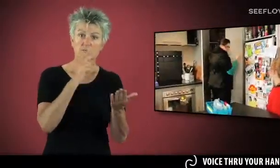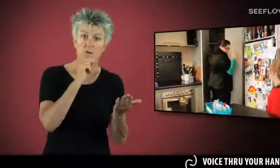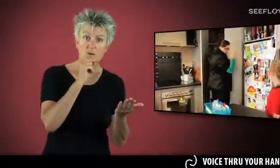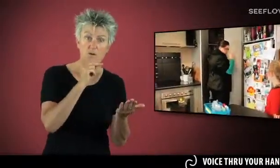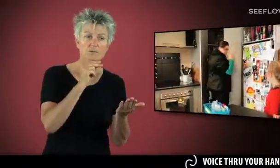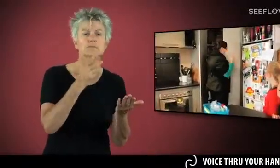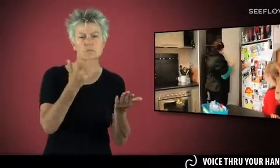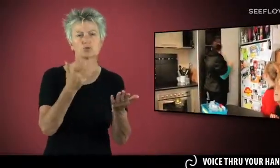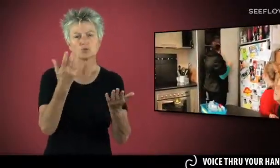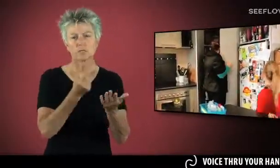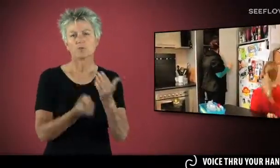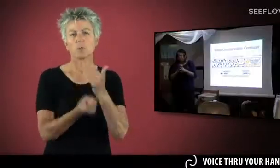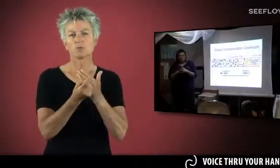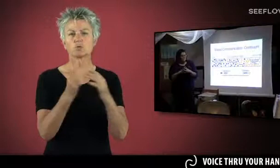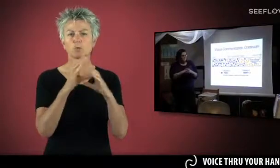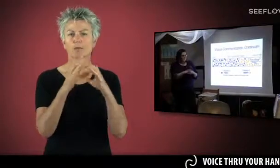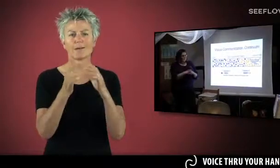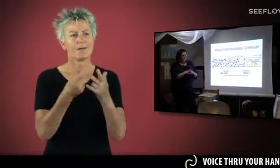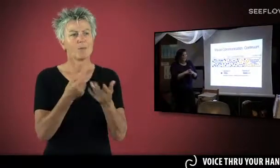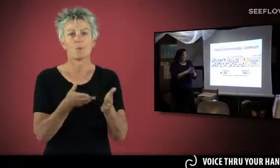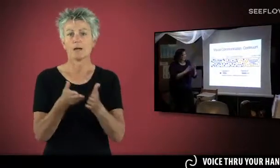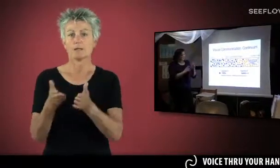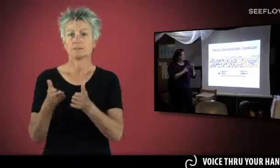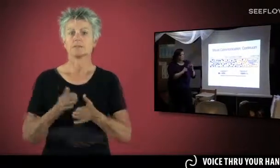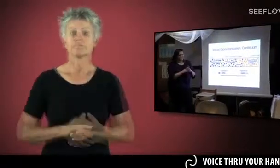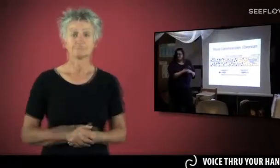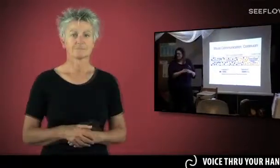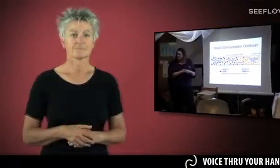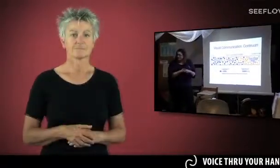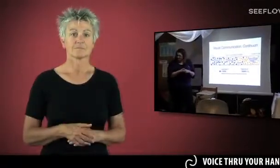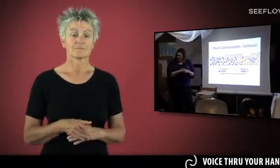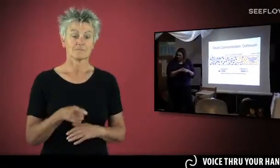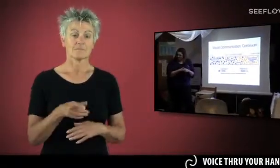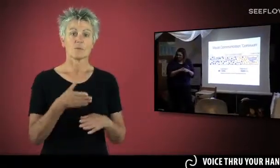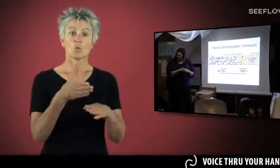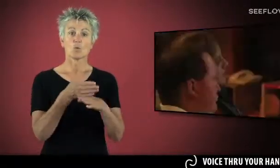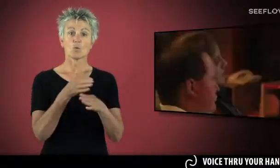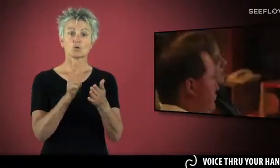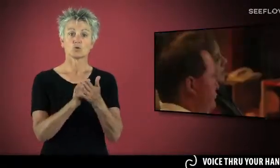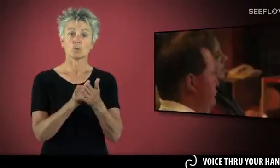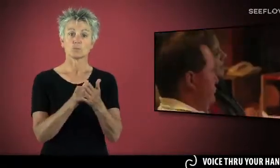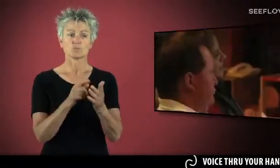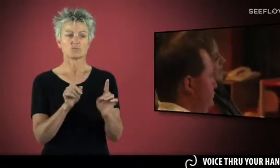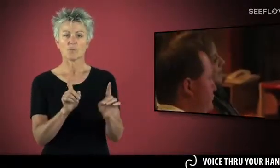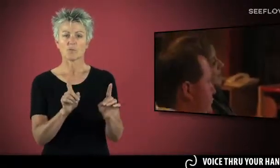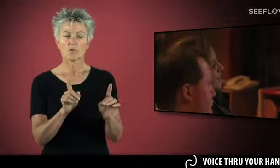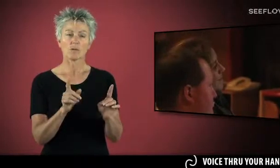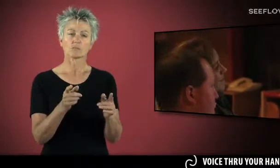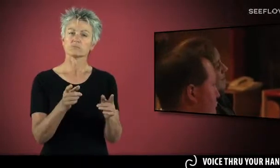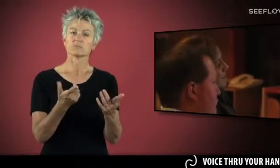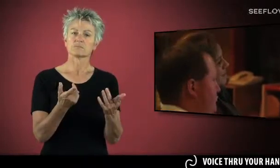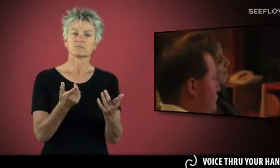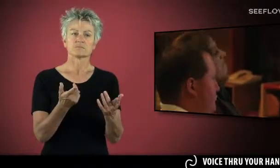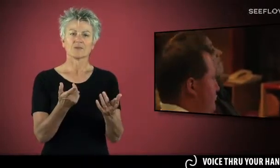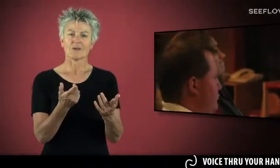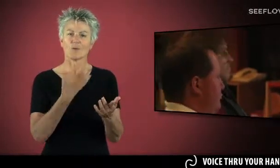given the opportunity to communicate through other means. The purpose of the workshops that we run is we really want to show people that by